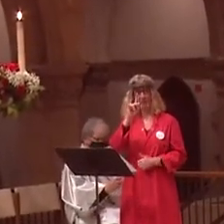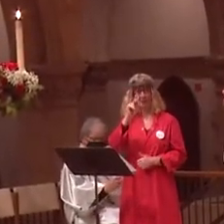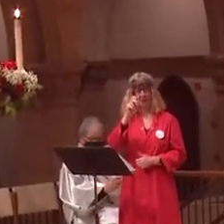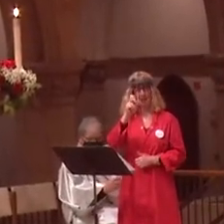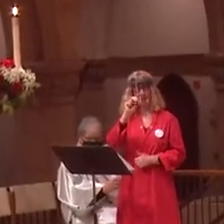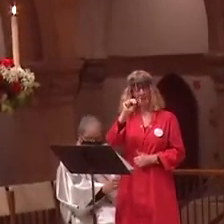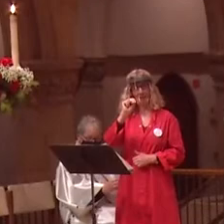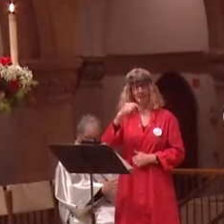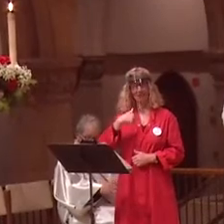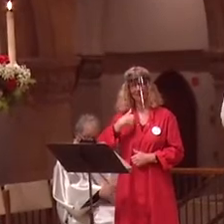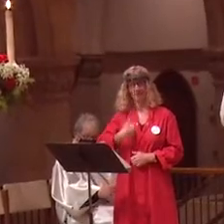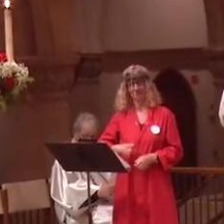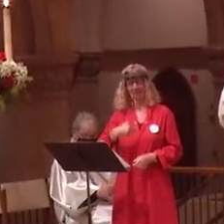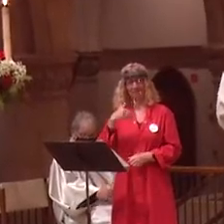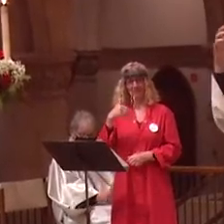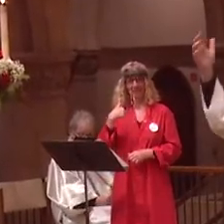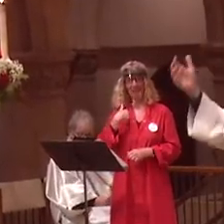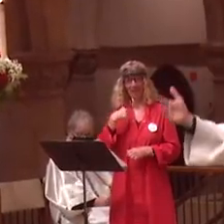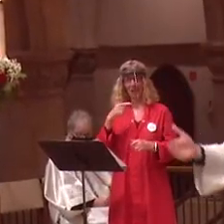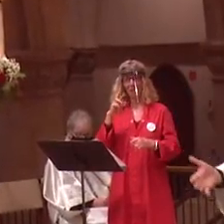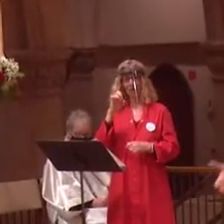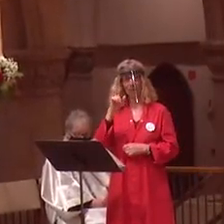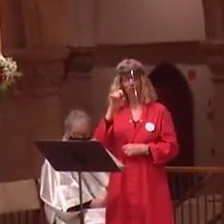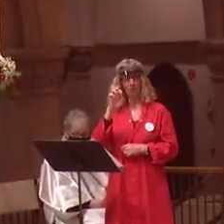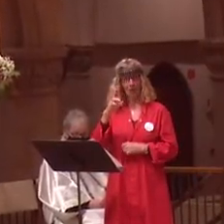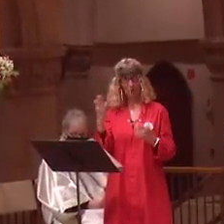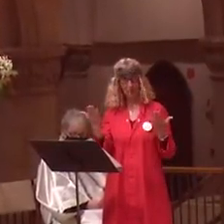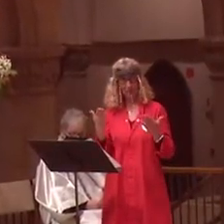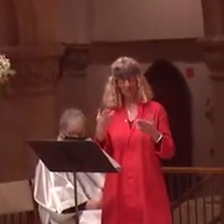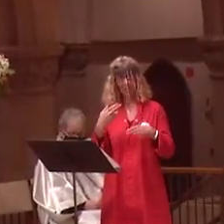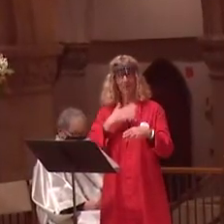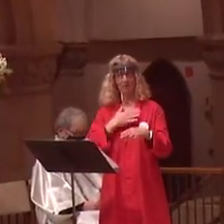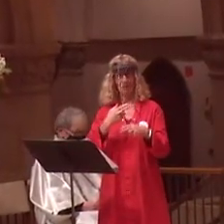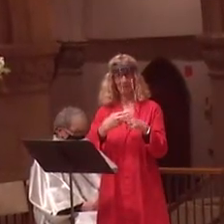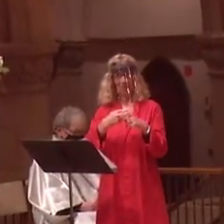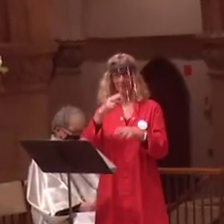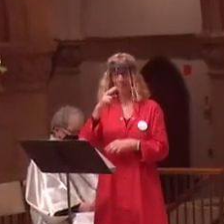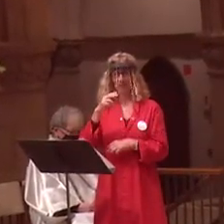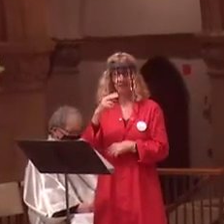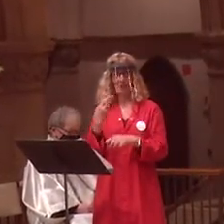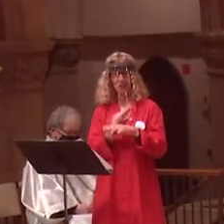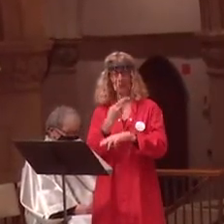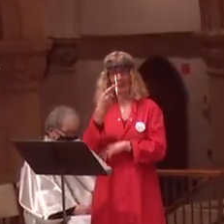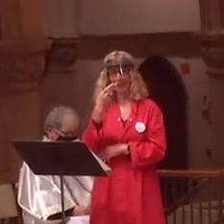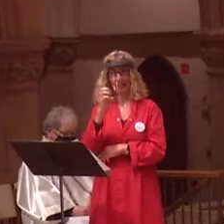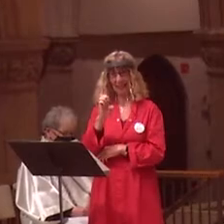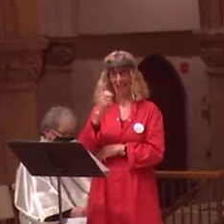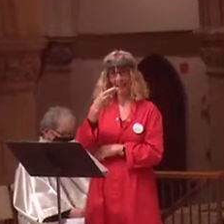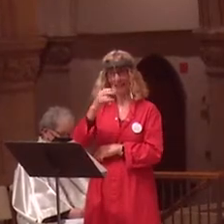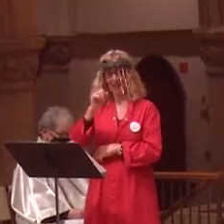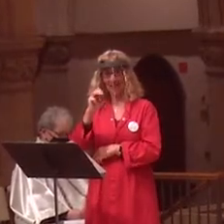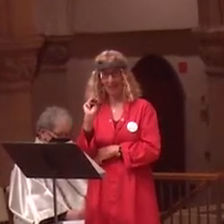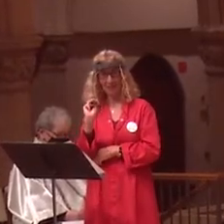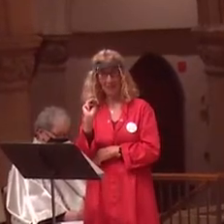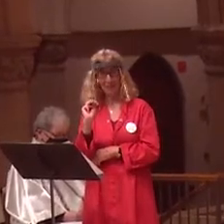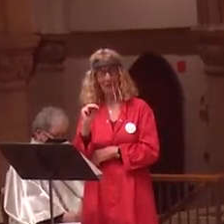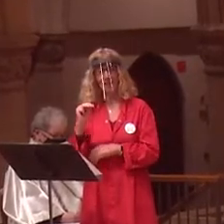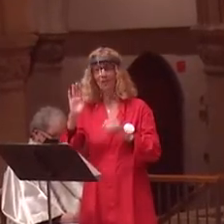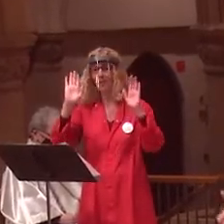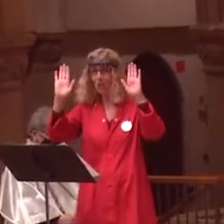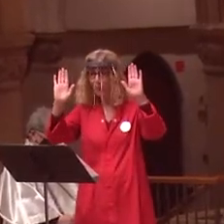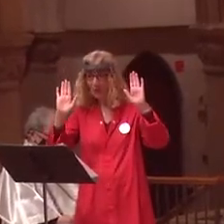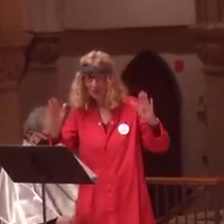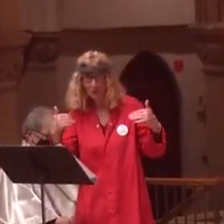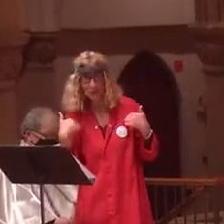Kinman, soy rector. I am the rector here. Mi pronombre es él, my pronouns are he, him. It is wonderful